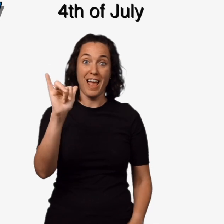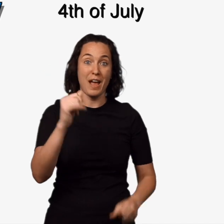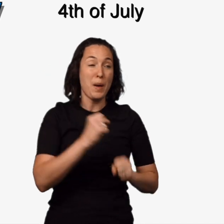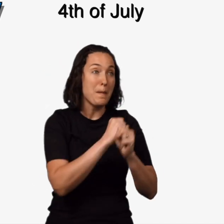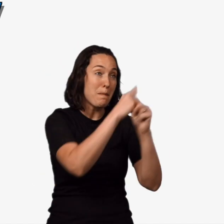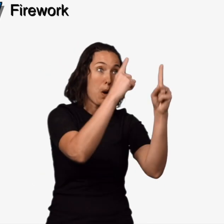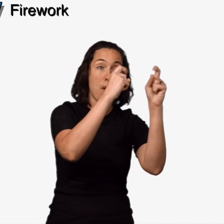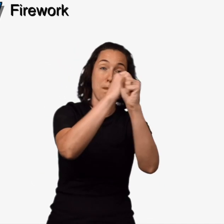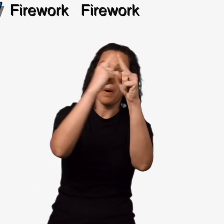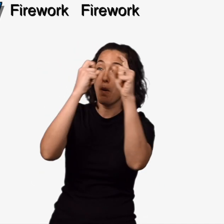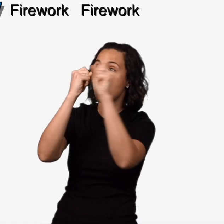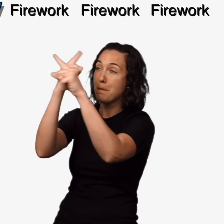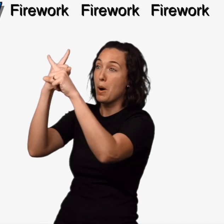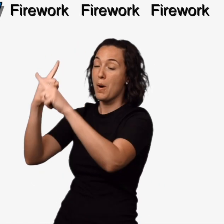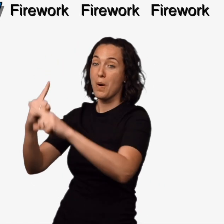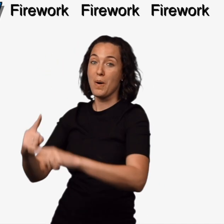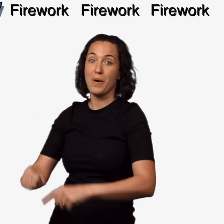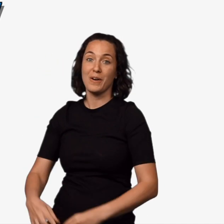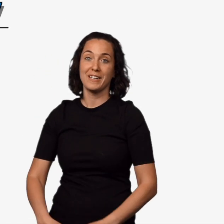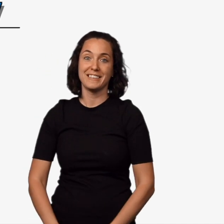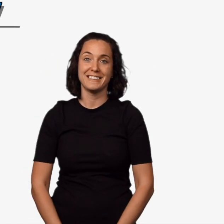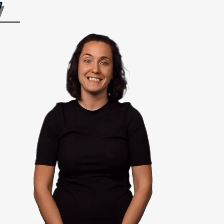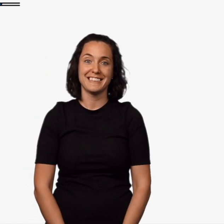July. Firework, firework, firework.